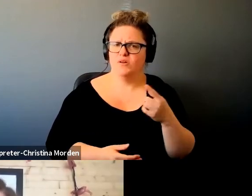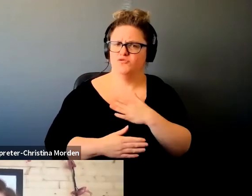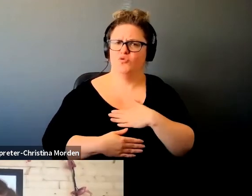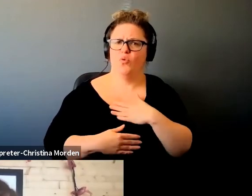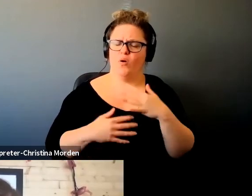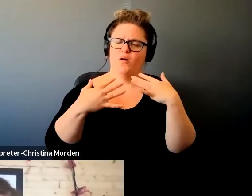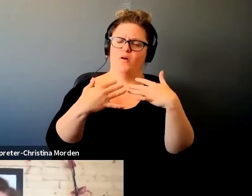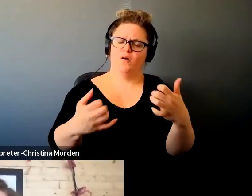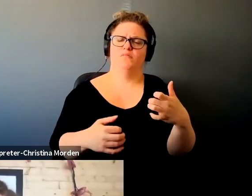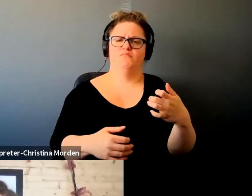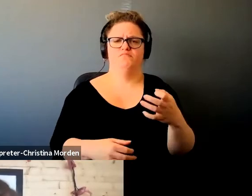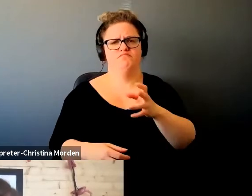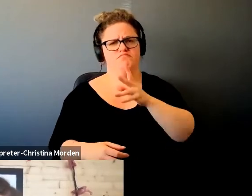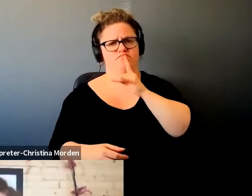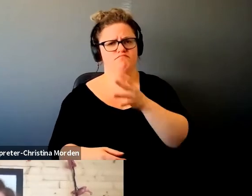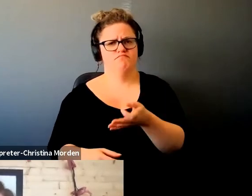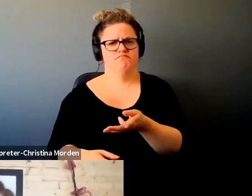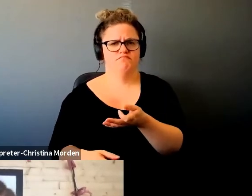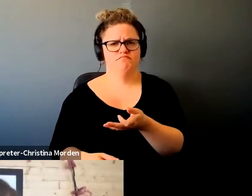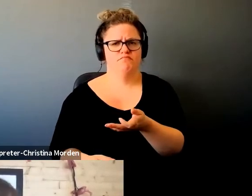I'm not